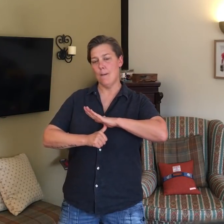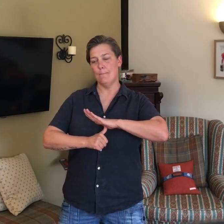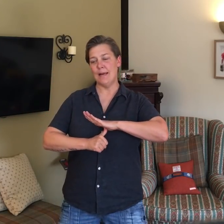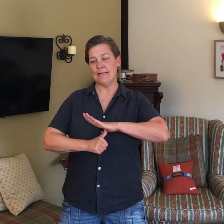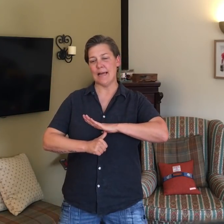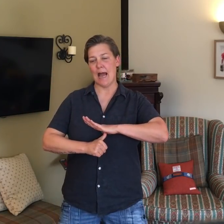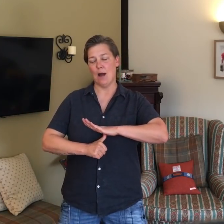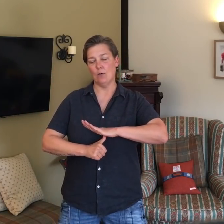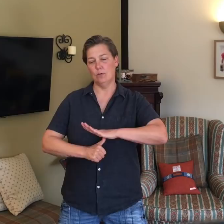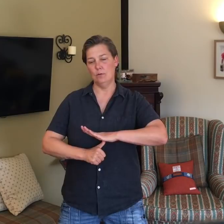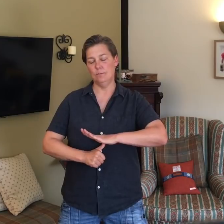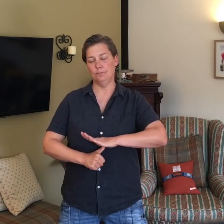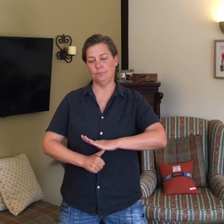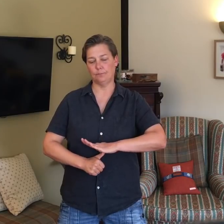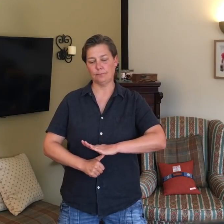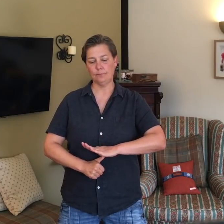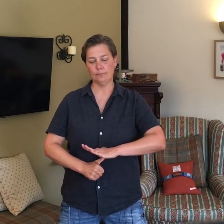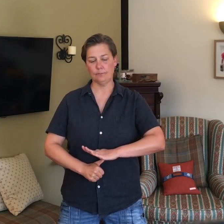me down,